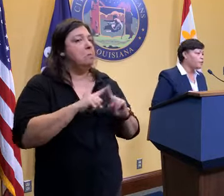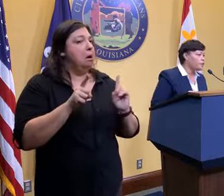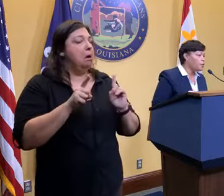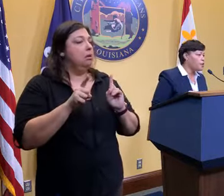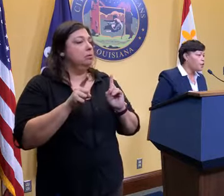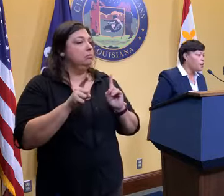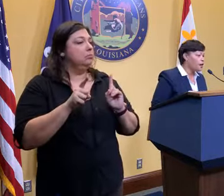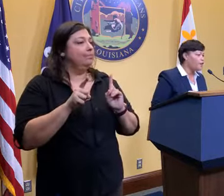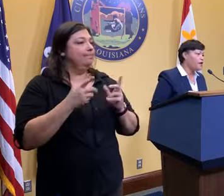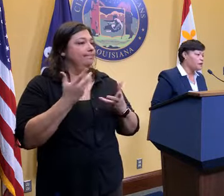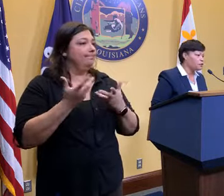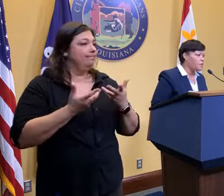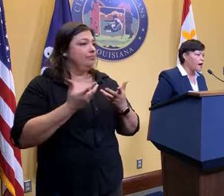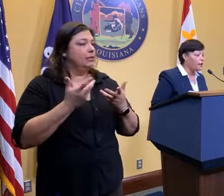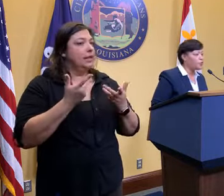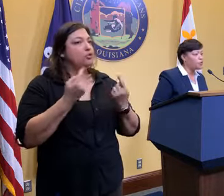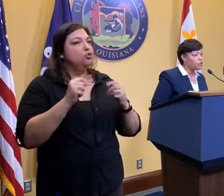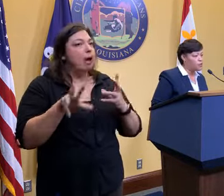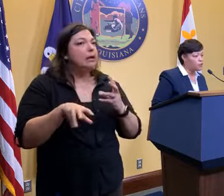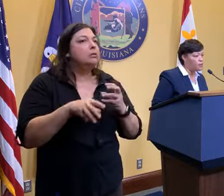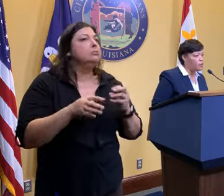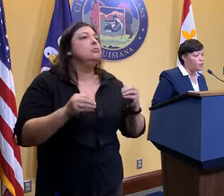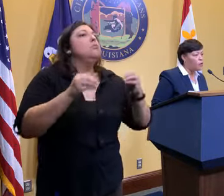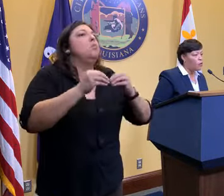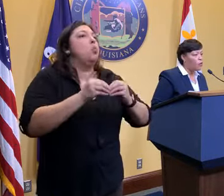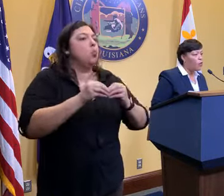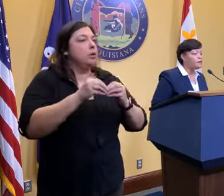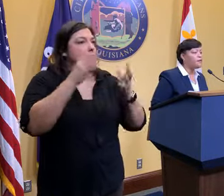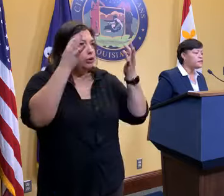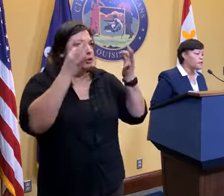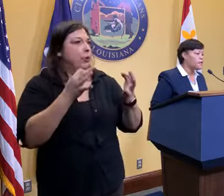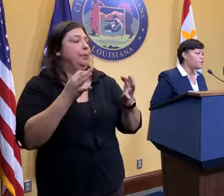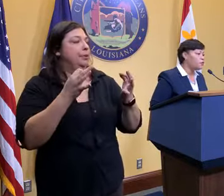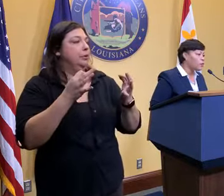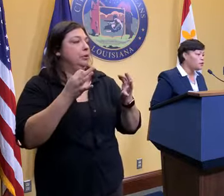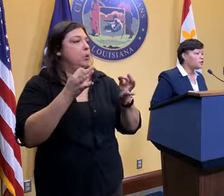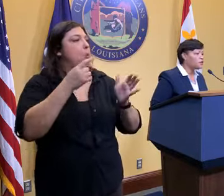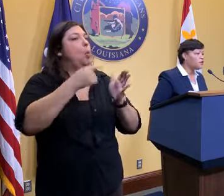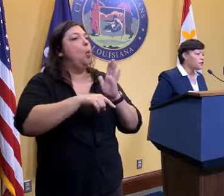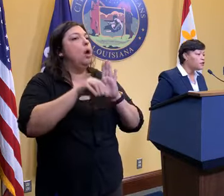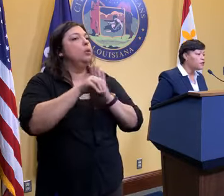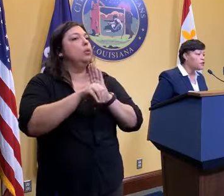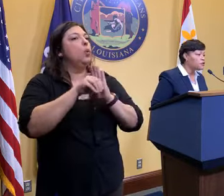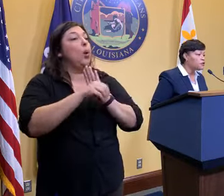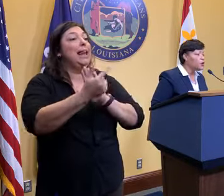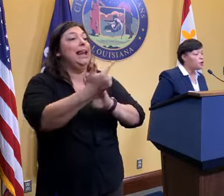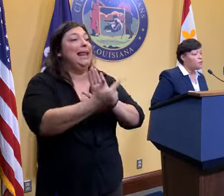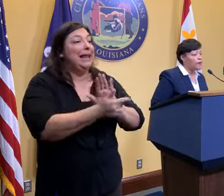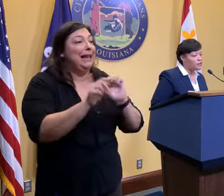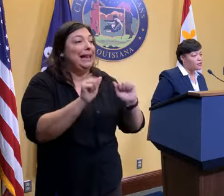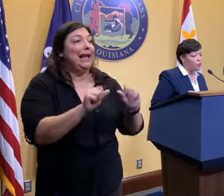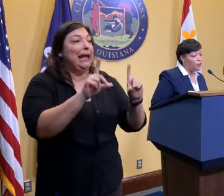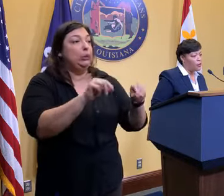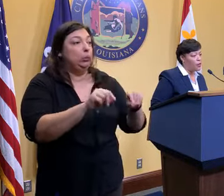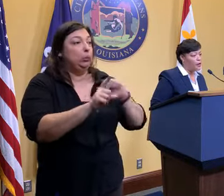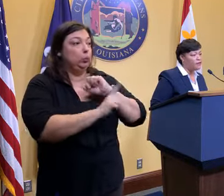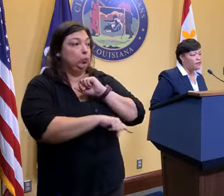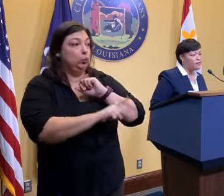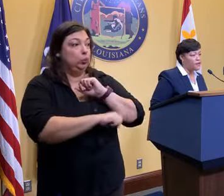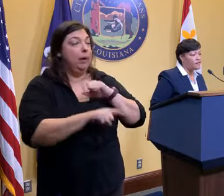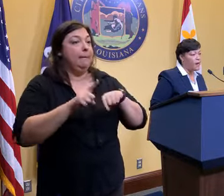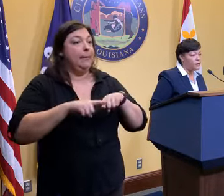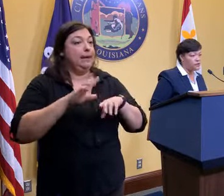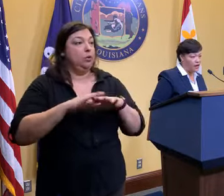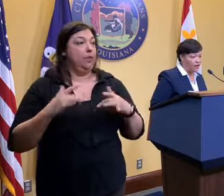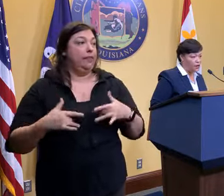going, the extra mile to determine what the city of New Orleans could legally do based on